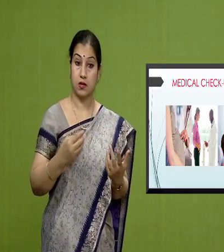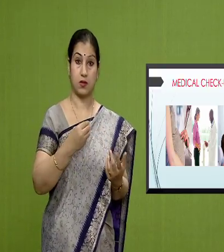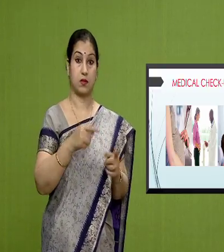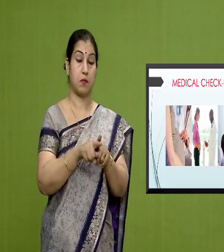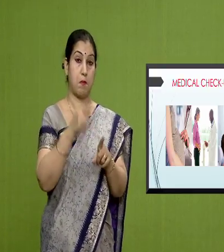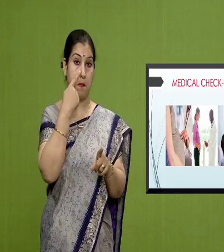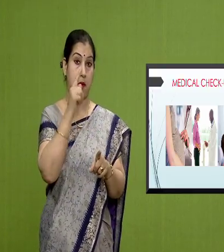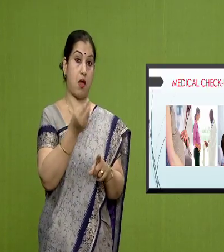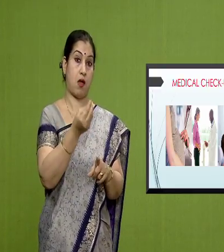the mother.